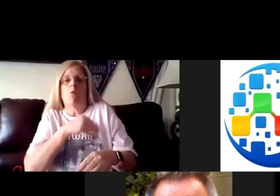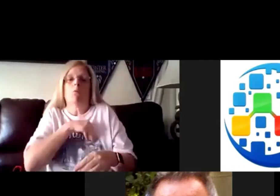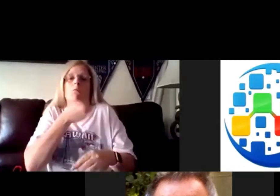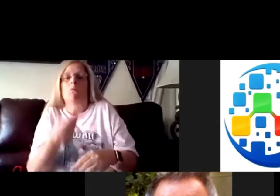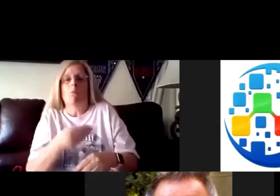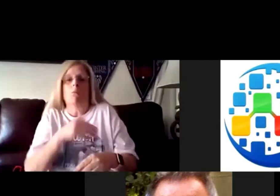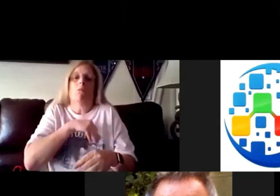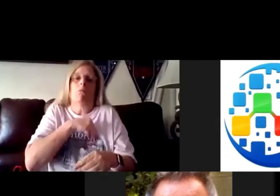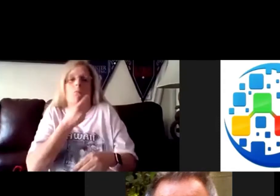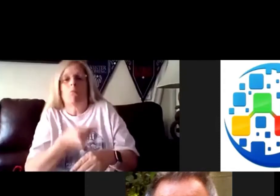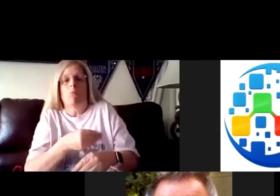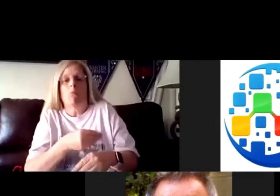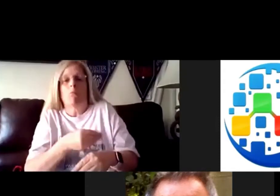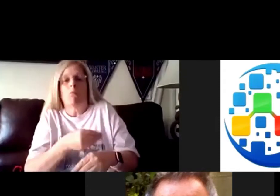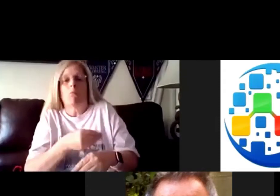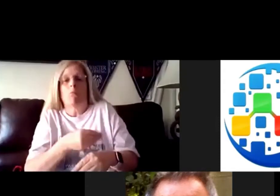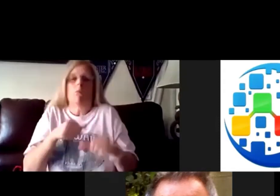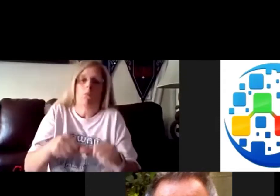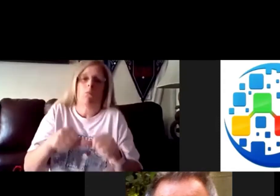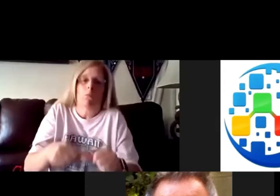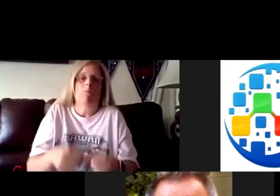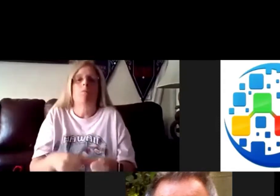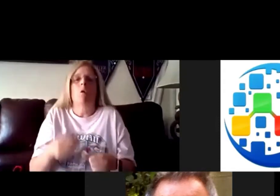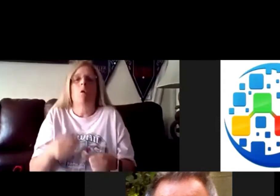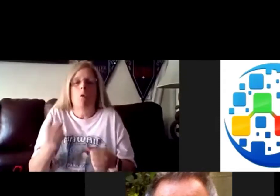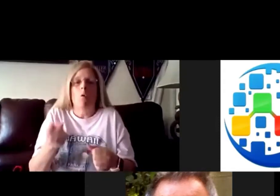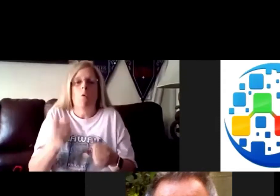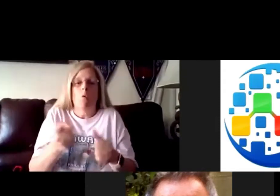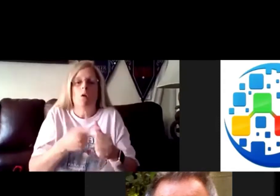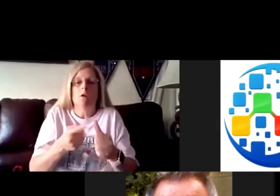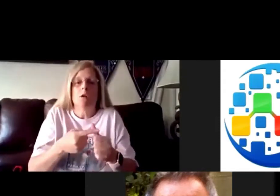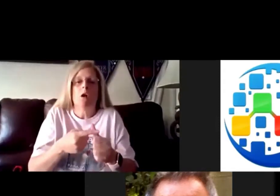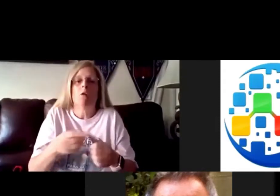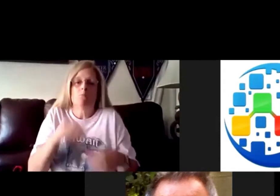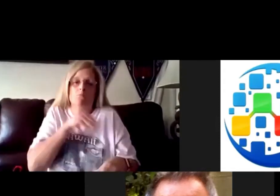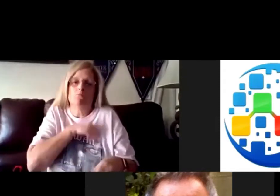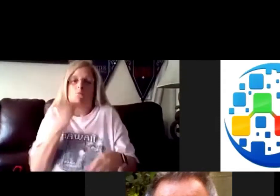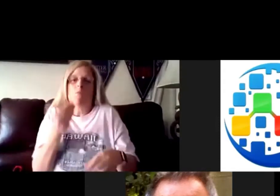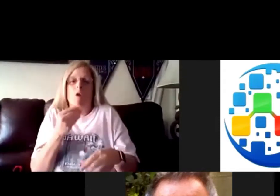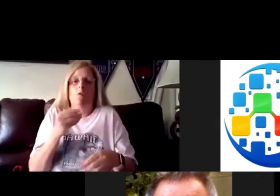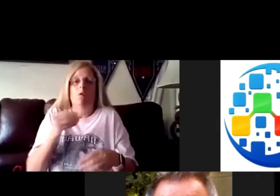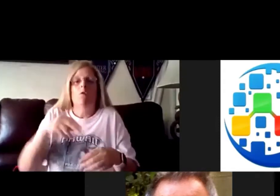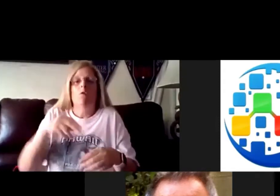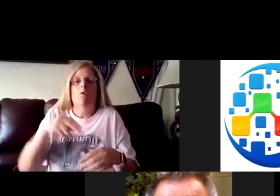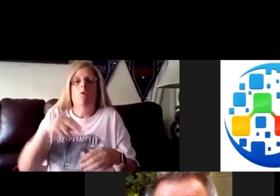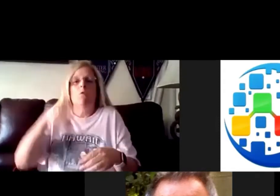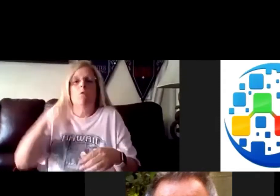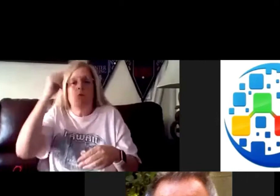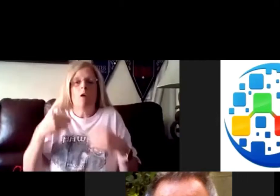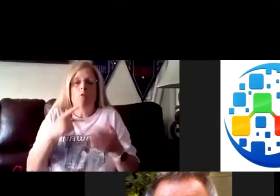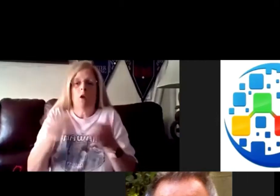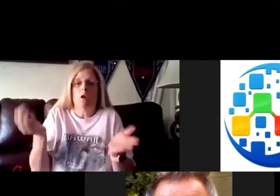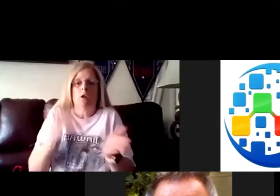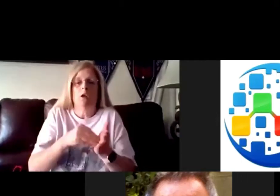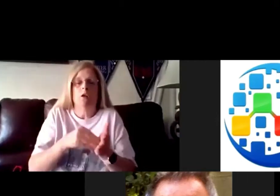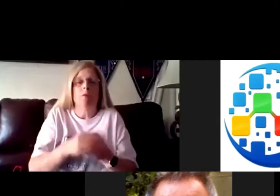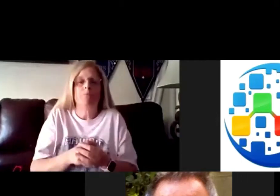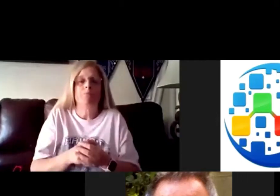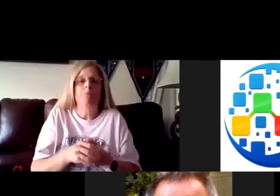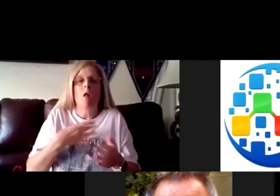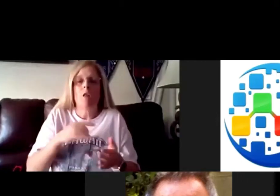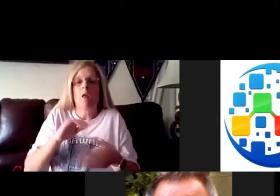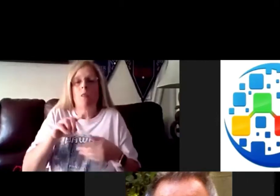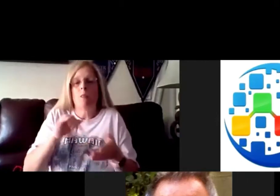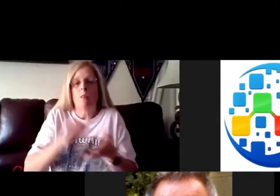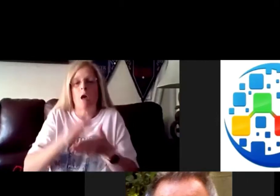not Onpassive. You will come in, you'll go out of pocket once, you will never have to pay again. Absolutely love that aspect of Onpassive.